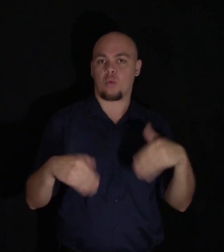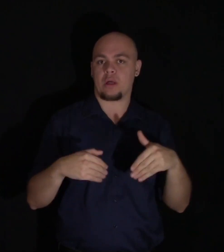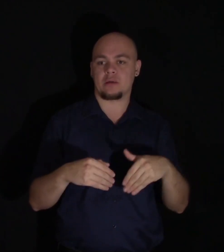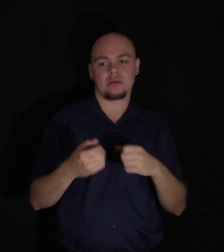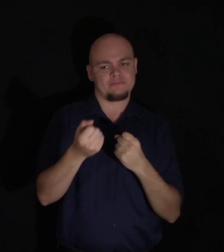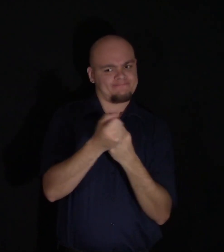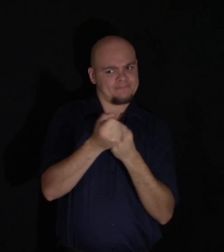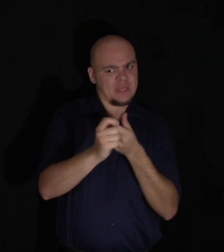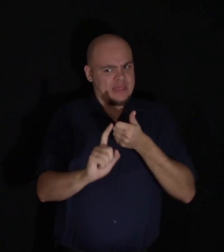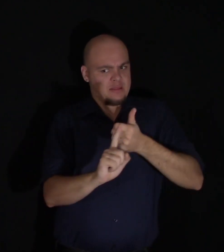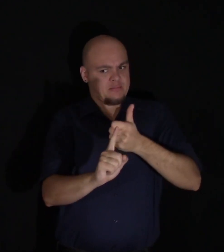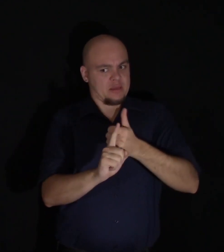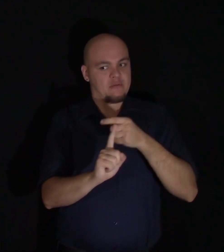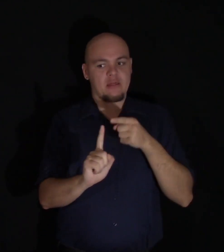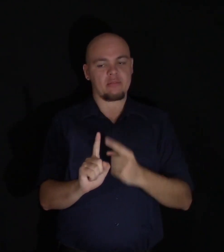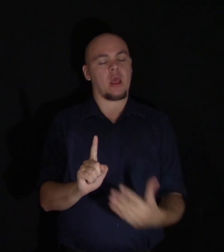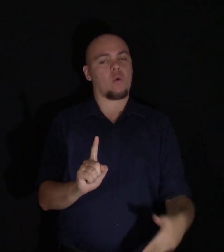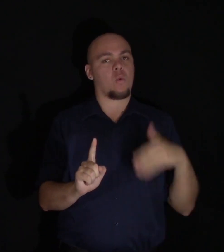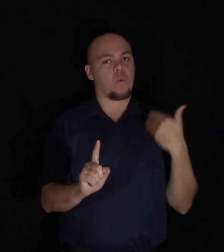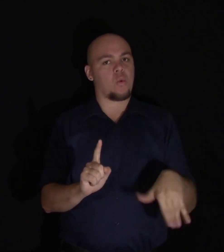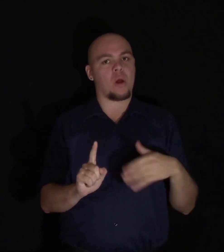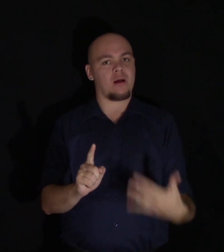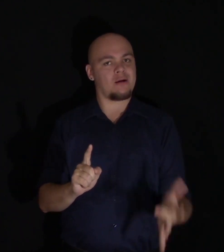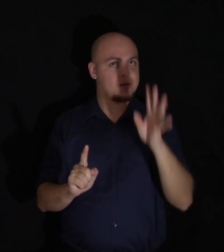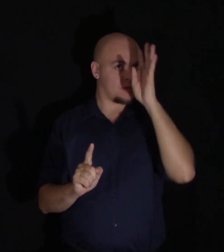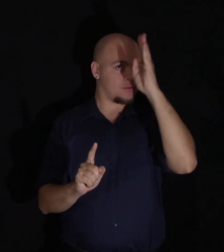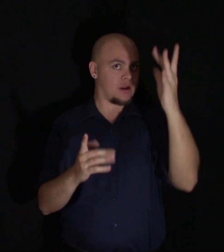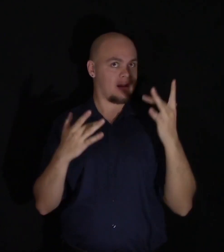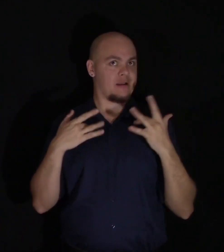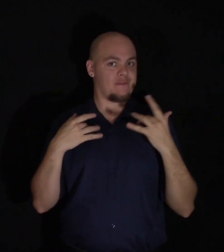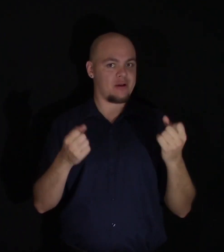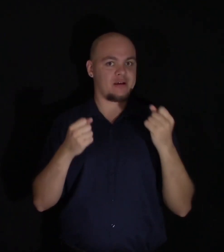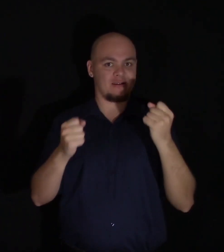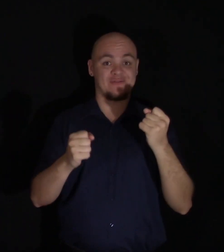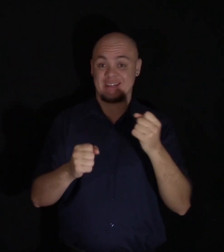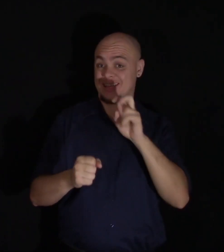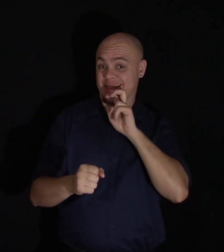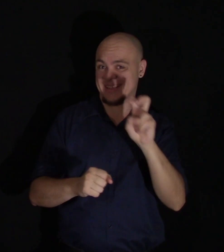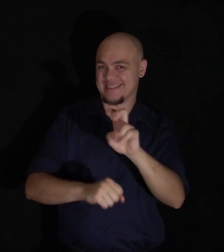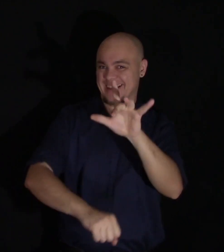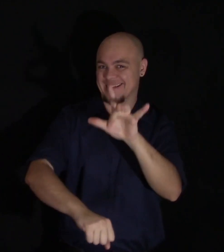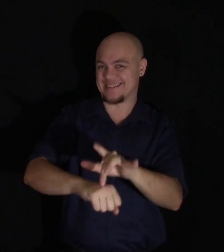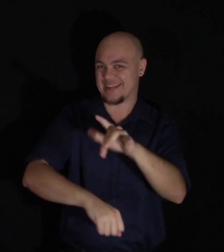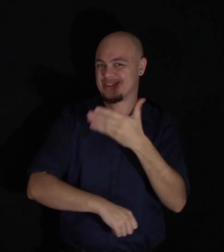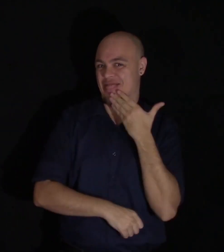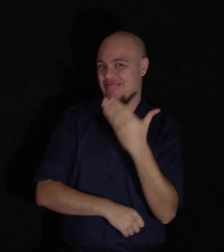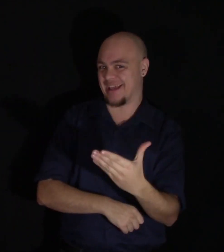reach a place of creative confidence and touch the snake. Thank you.